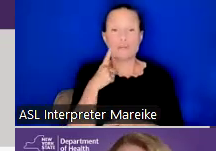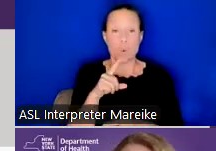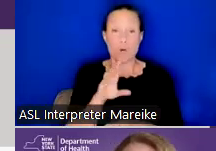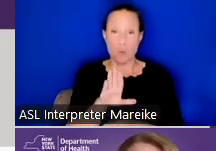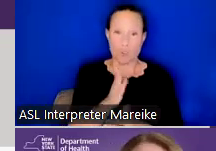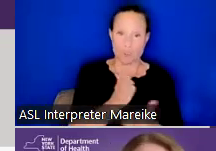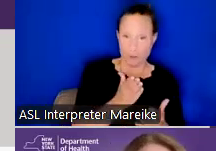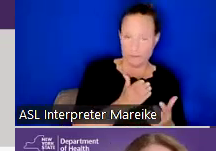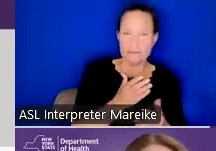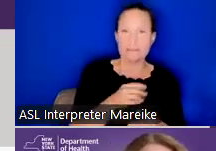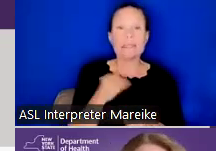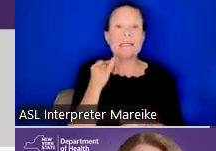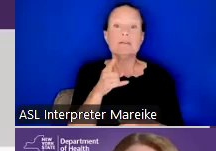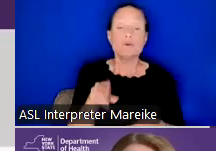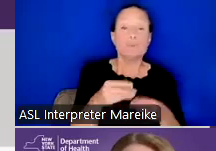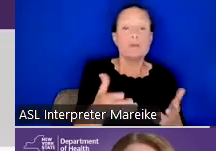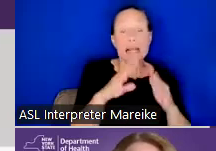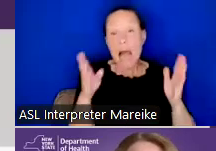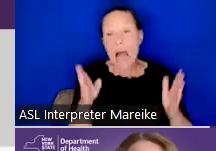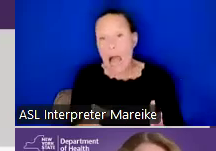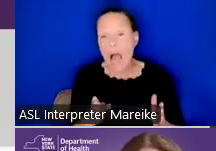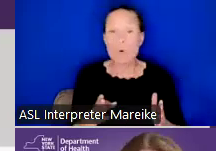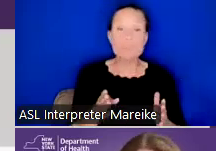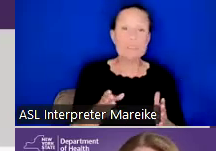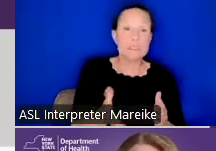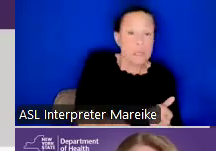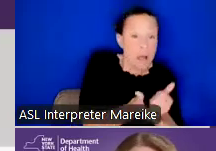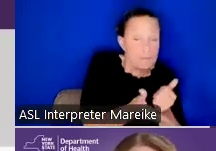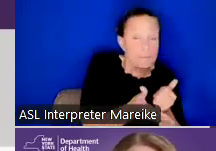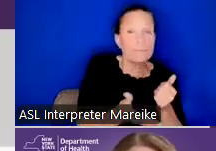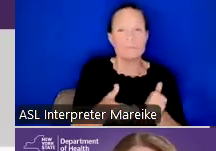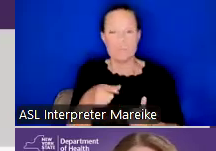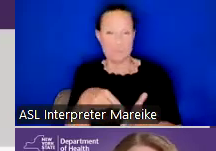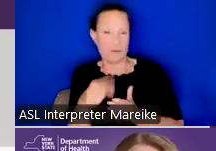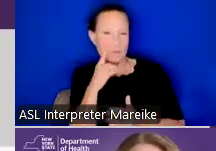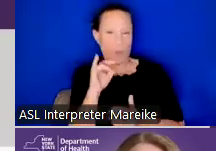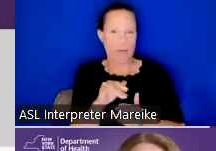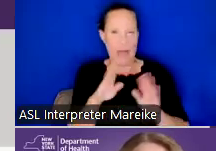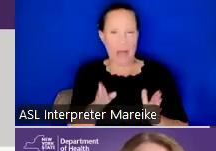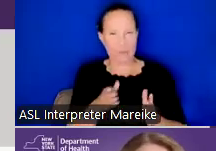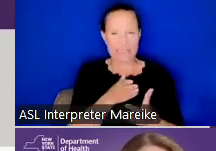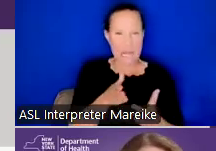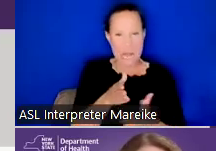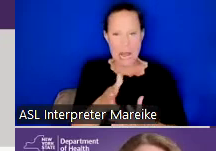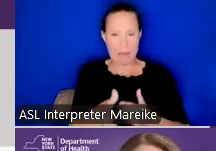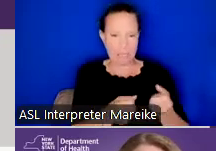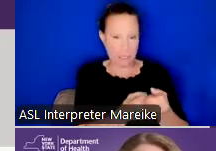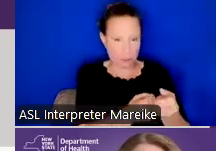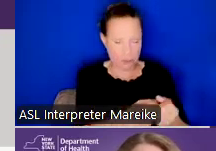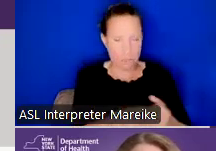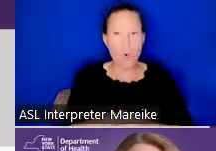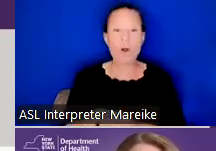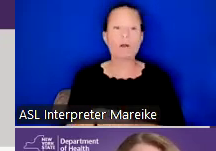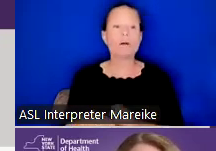So if you provide housing navigation to someone, you get paid for the housing navigation. The capacity